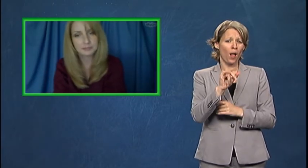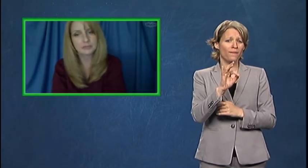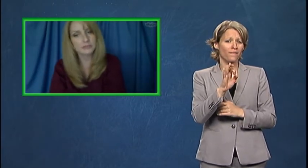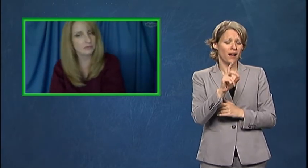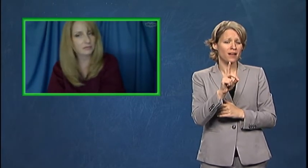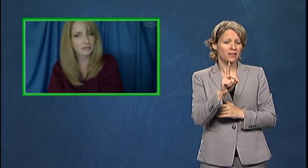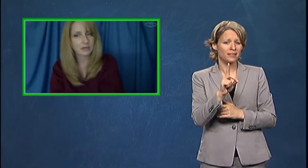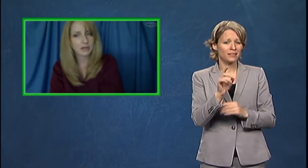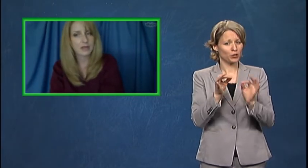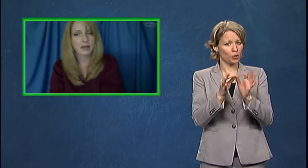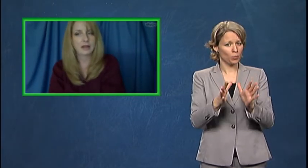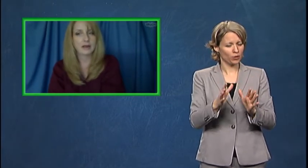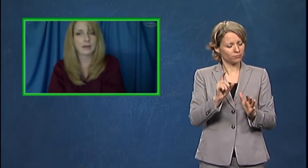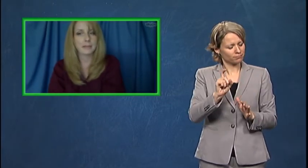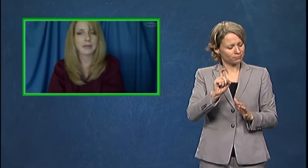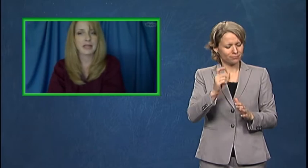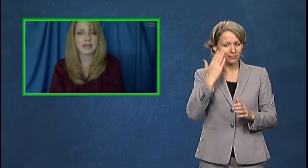it.